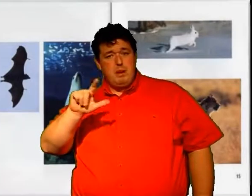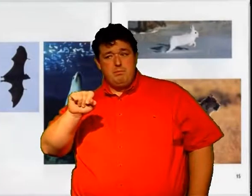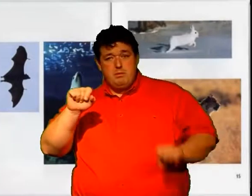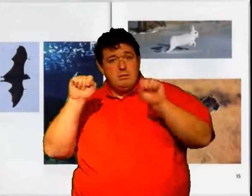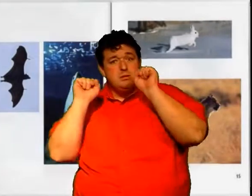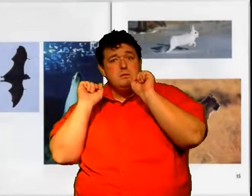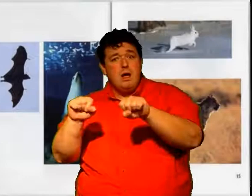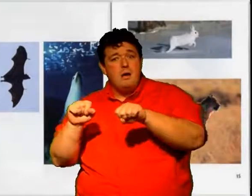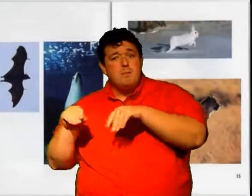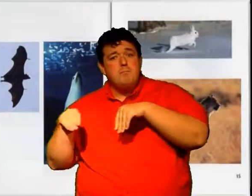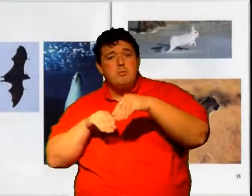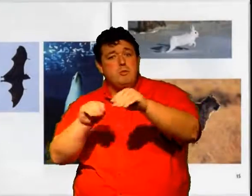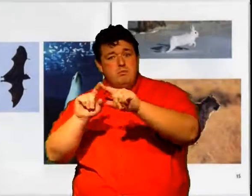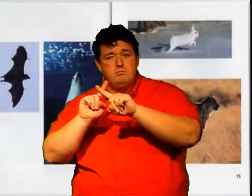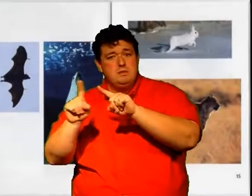Mammals can move in different ways.